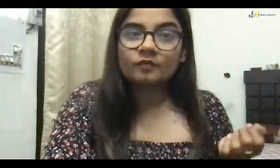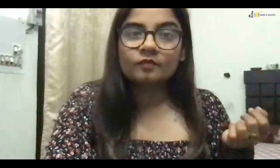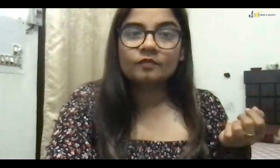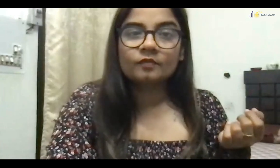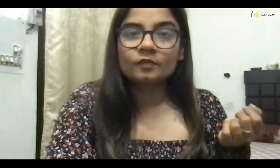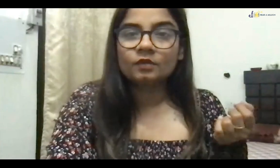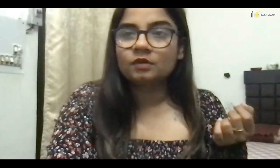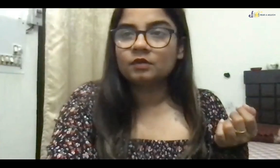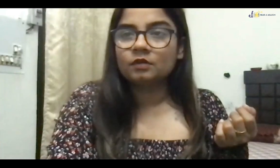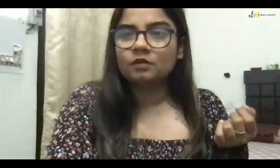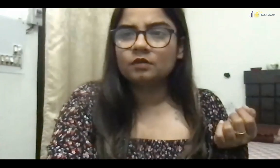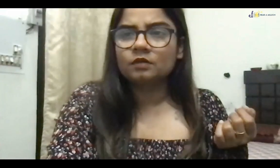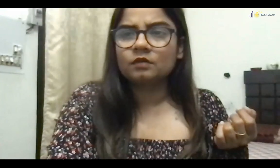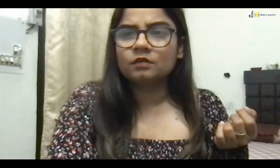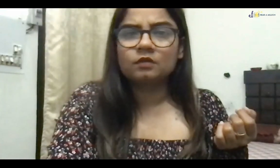Hmm.